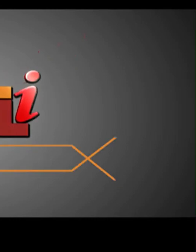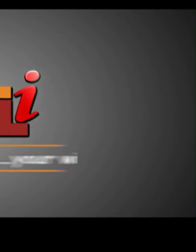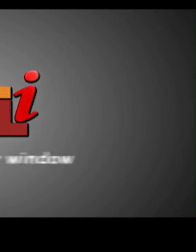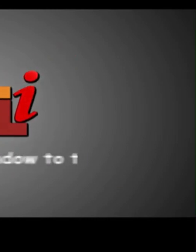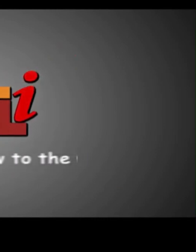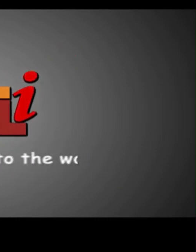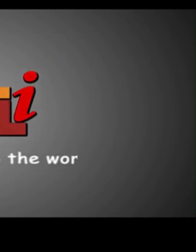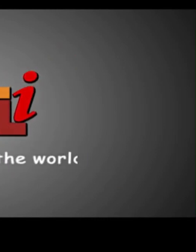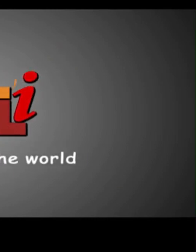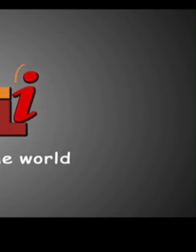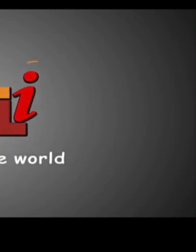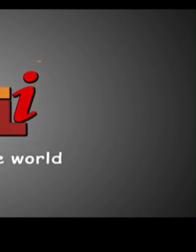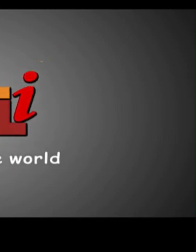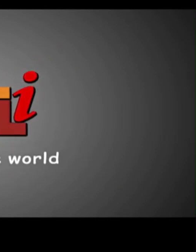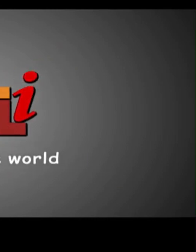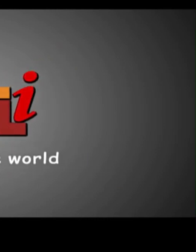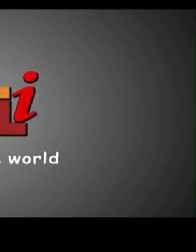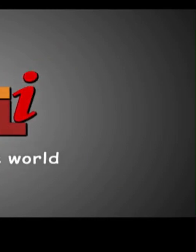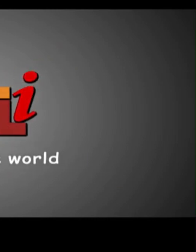your window to the world.